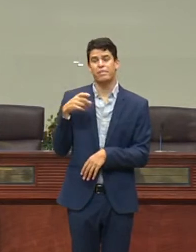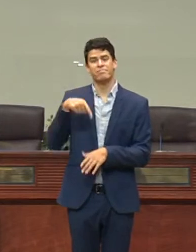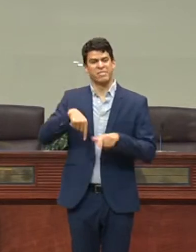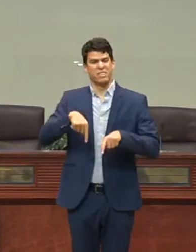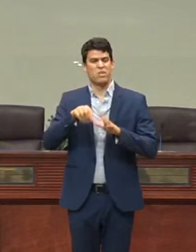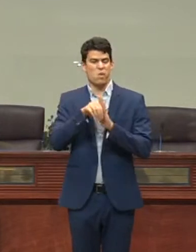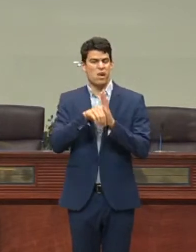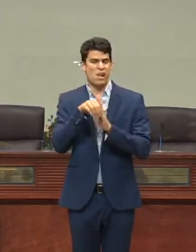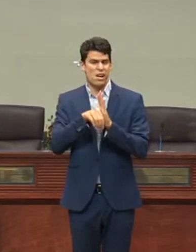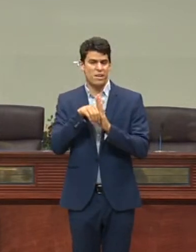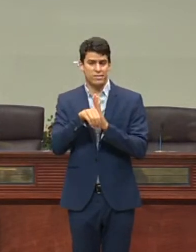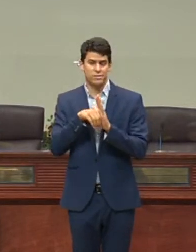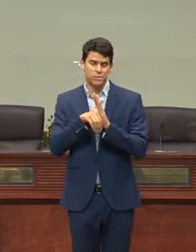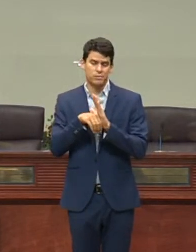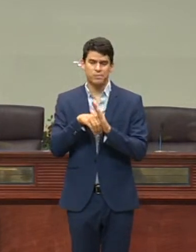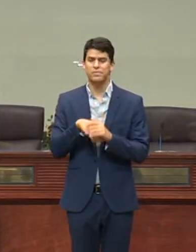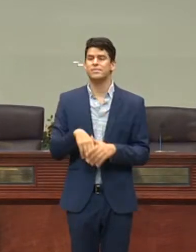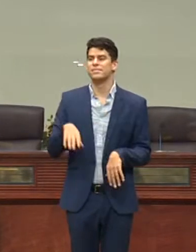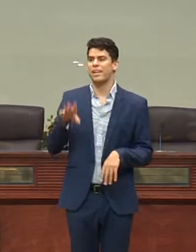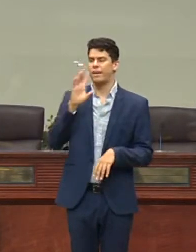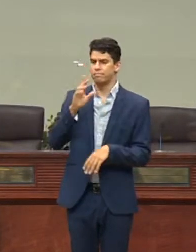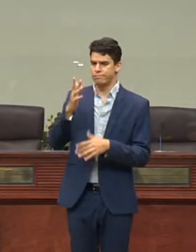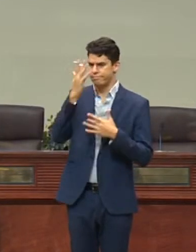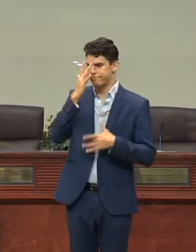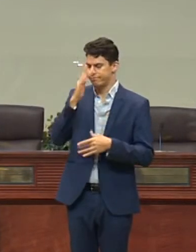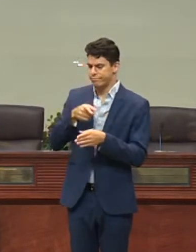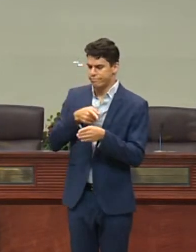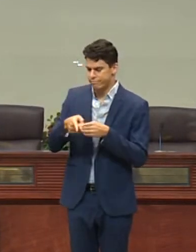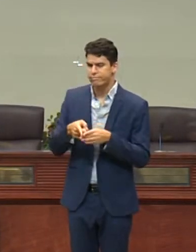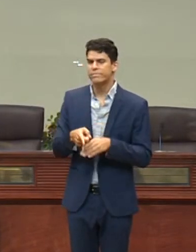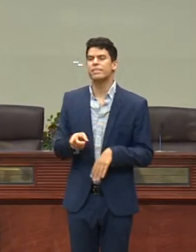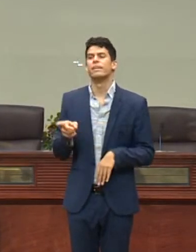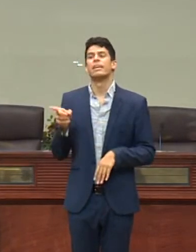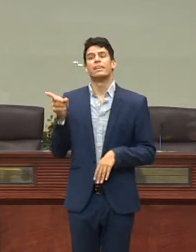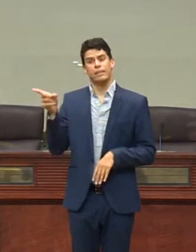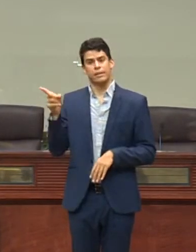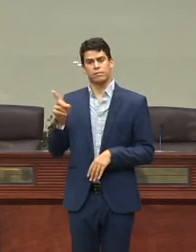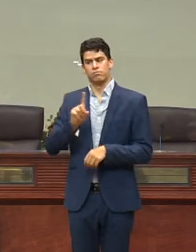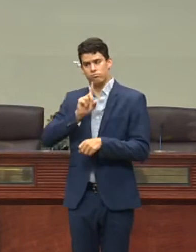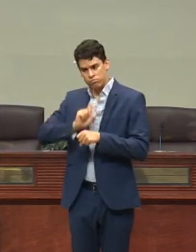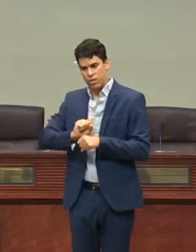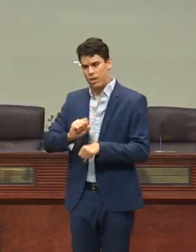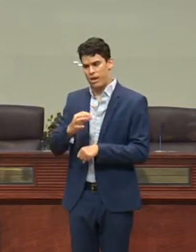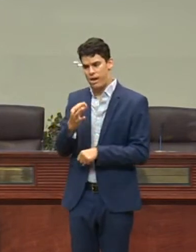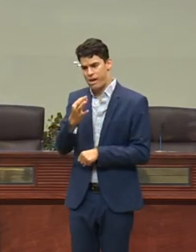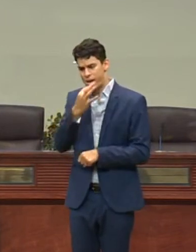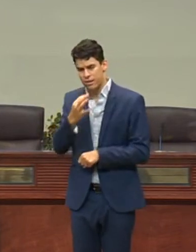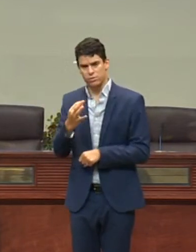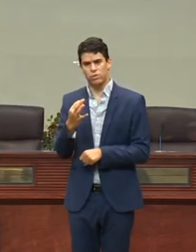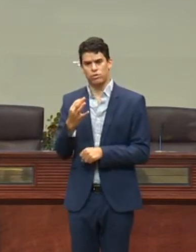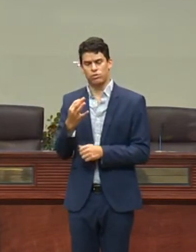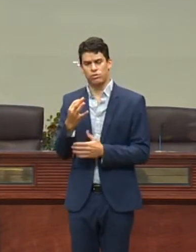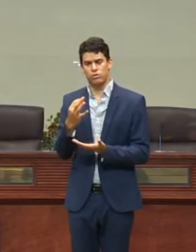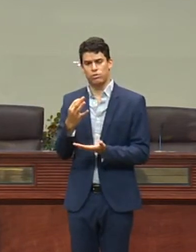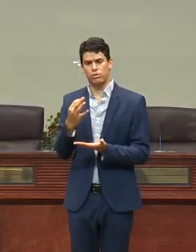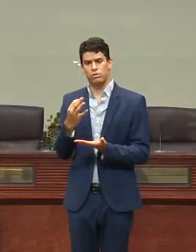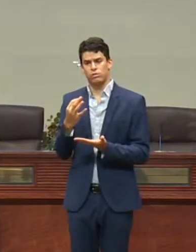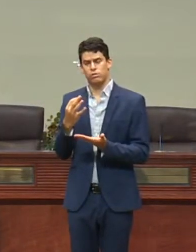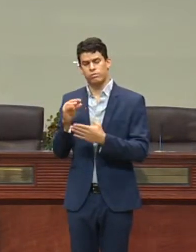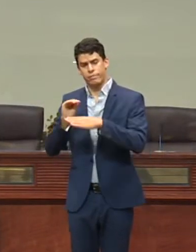physician. He's well qualified as an expert to give our community